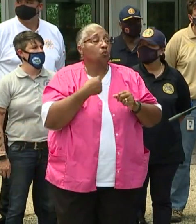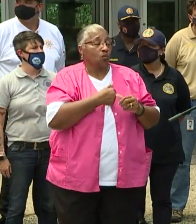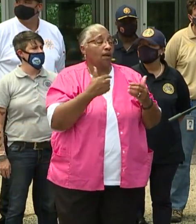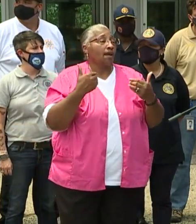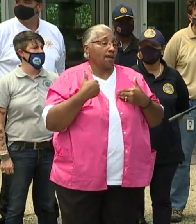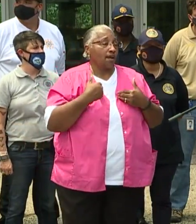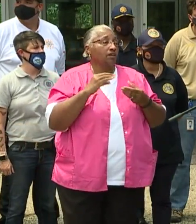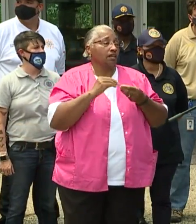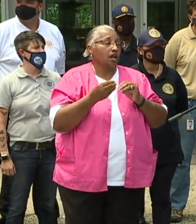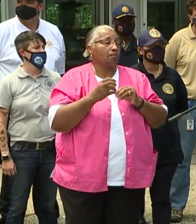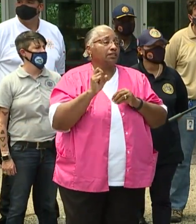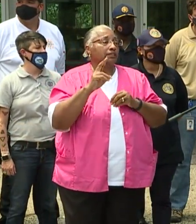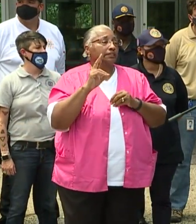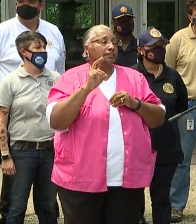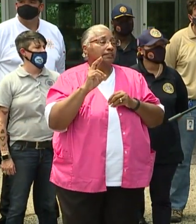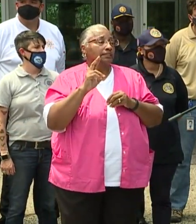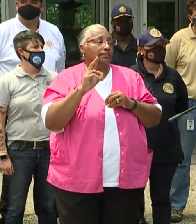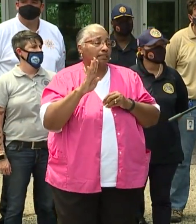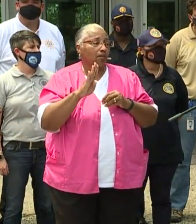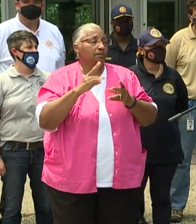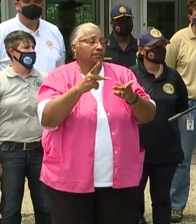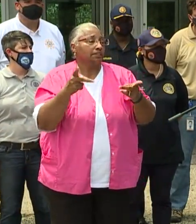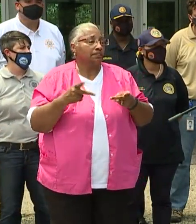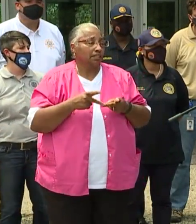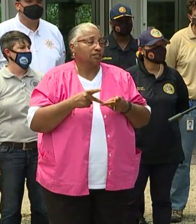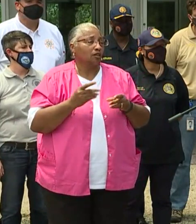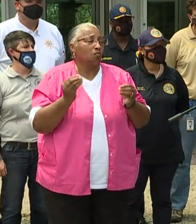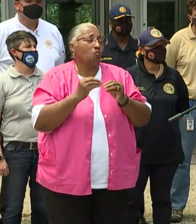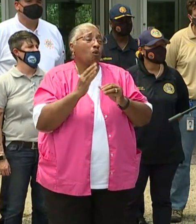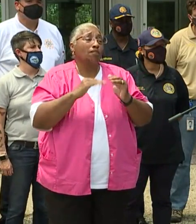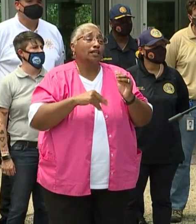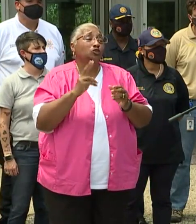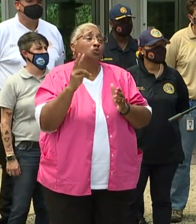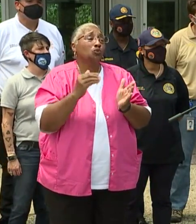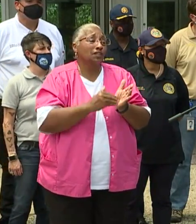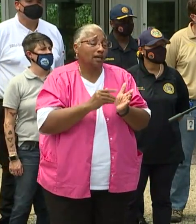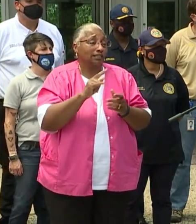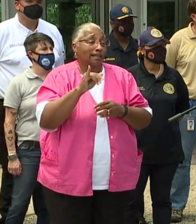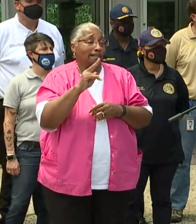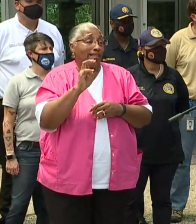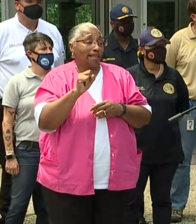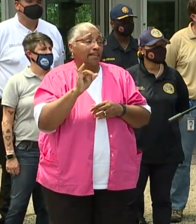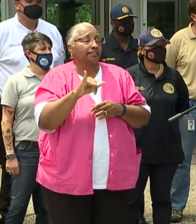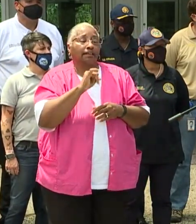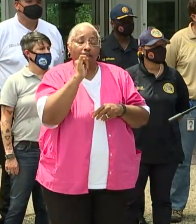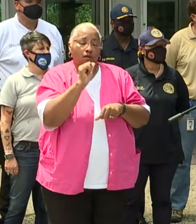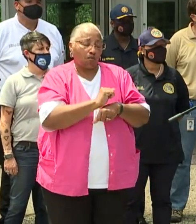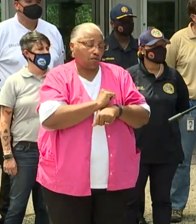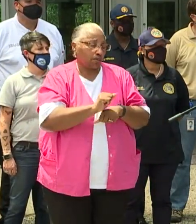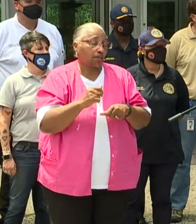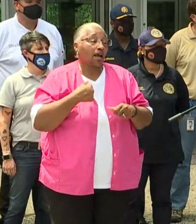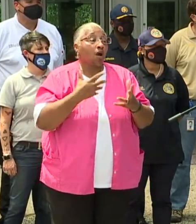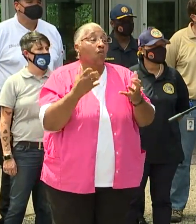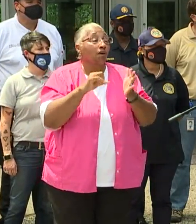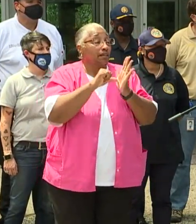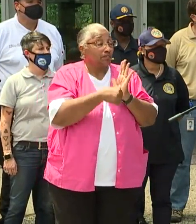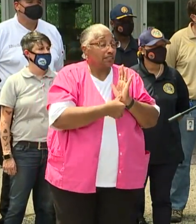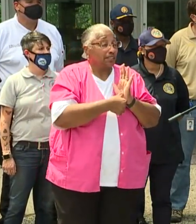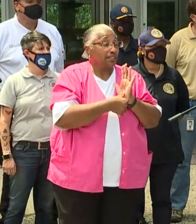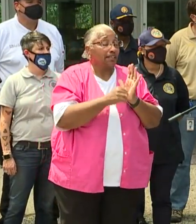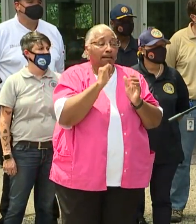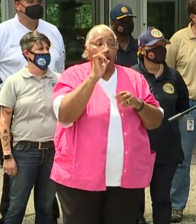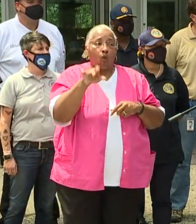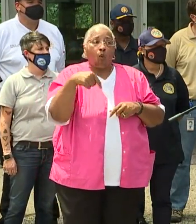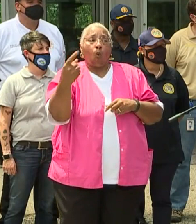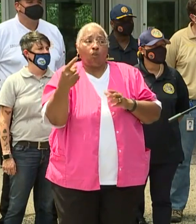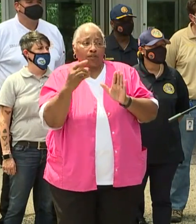of substations, transmission lines, and more than 2,000 miles of transmission lines are out of service. So I want to emphasize that it is not